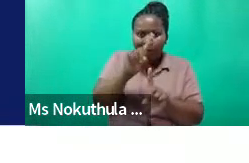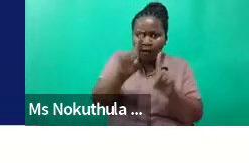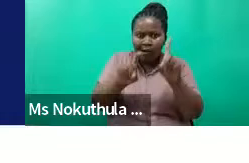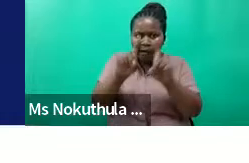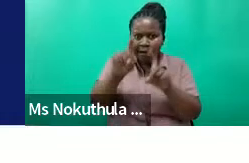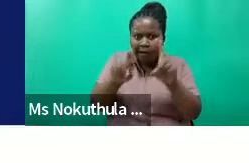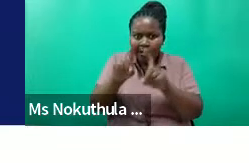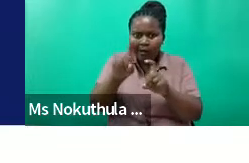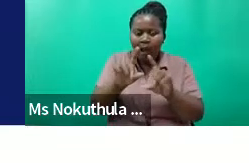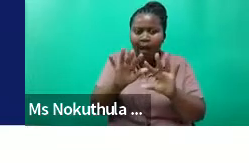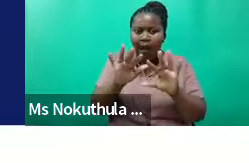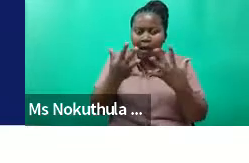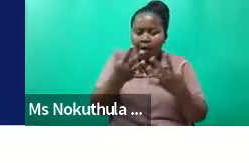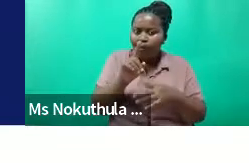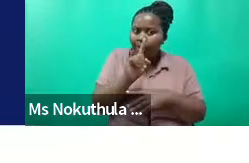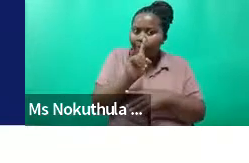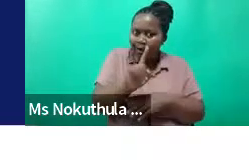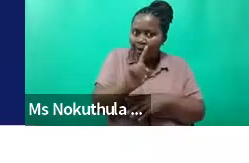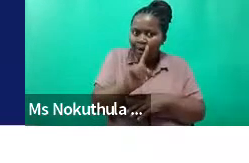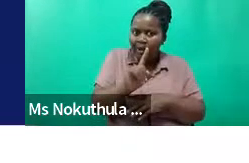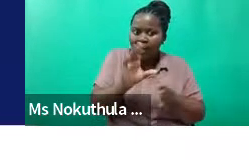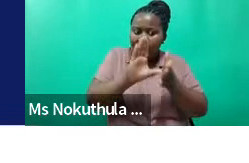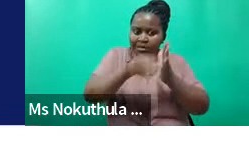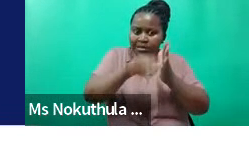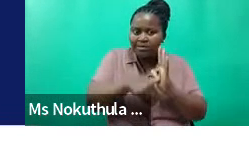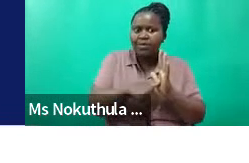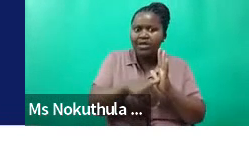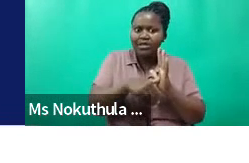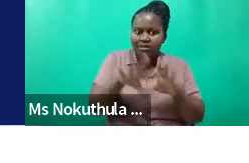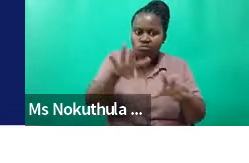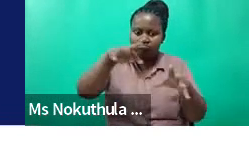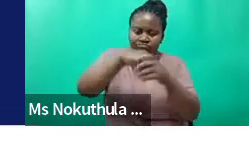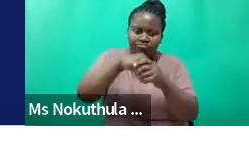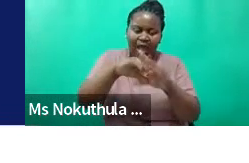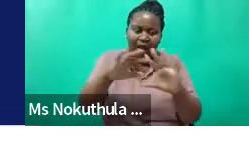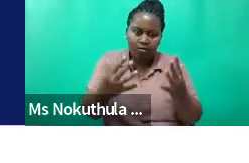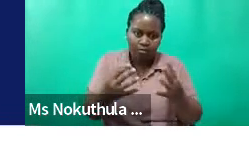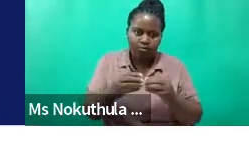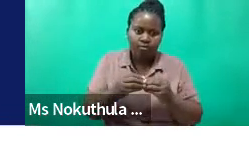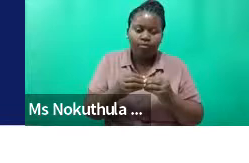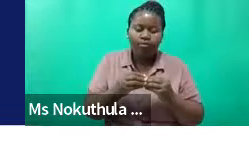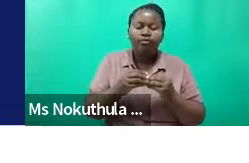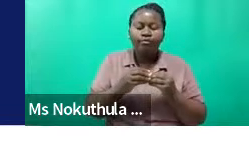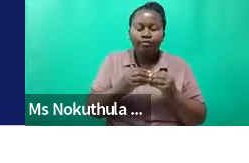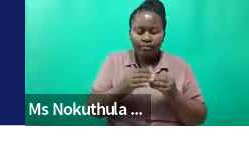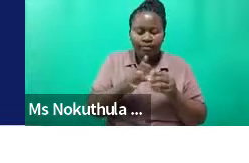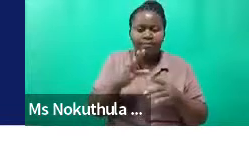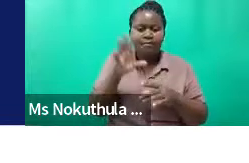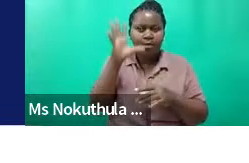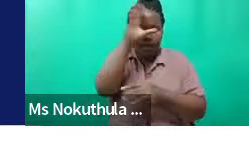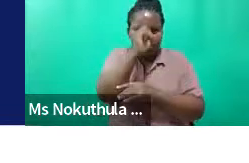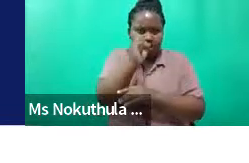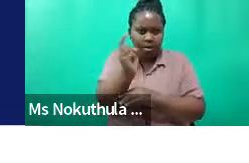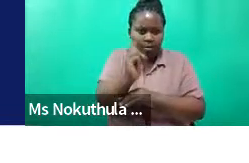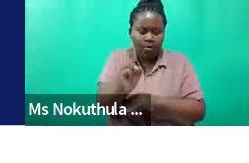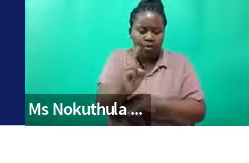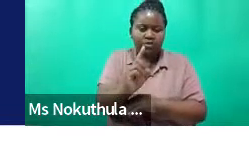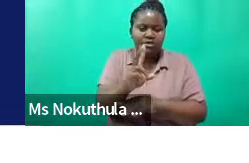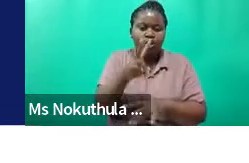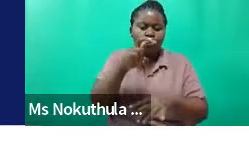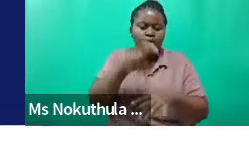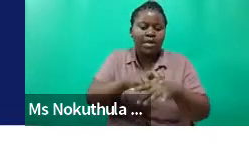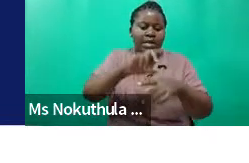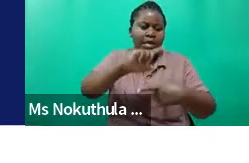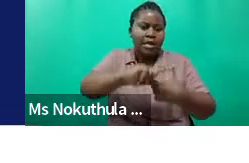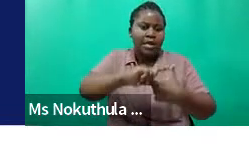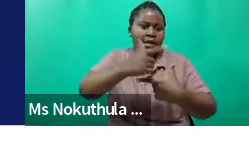her disability be accommodated. And so there was the assumption that you needed a laptop, but there